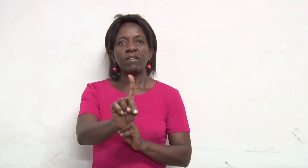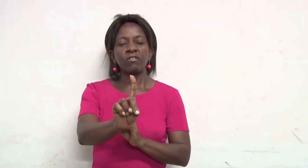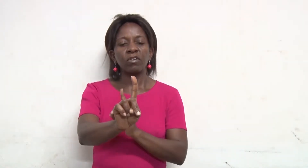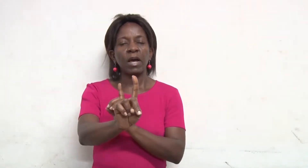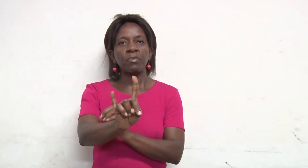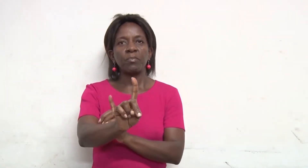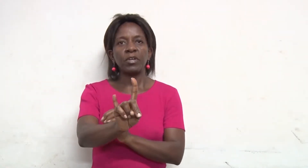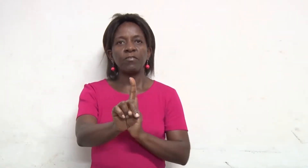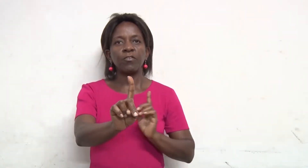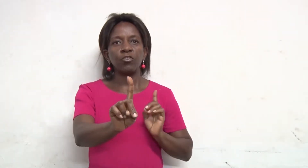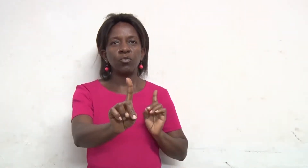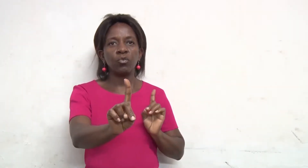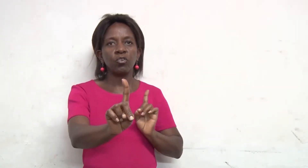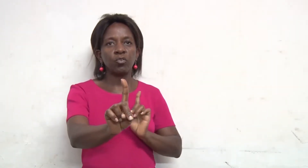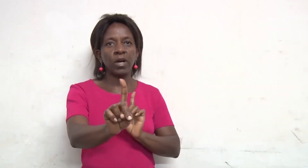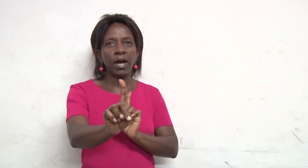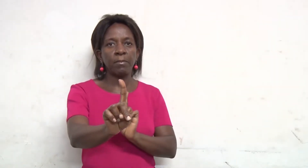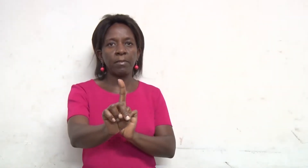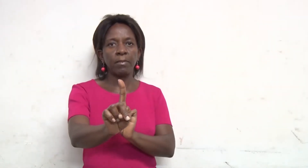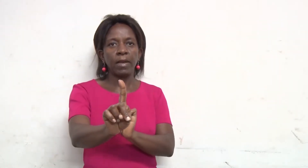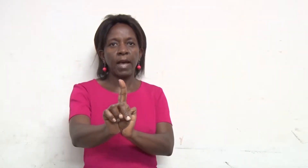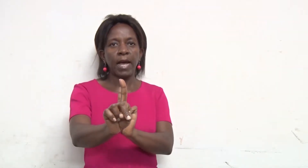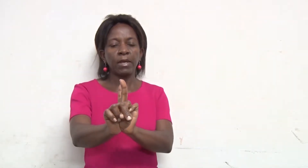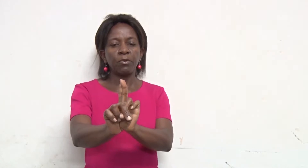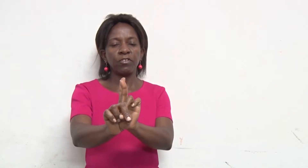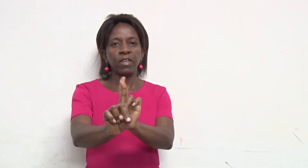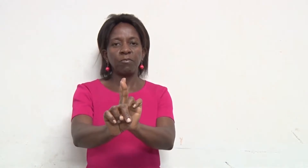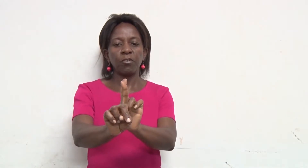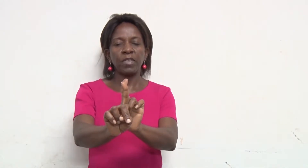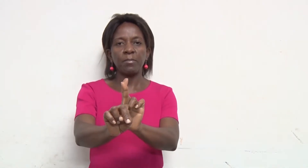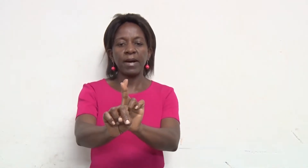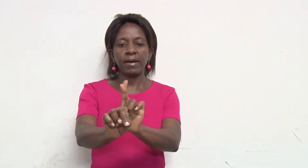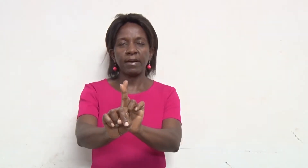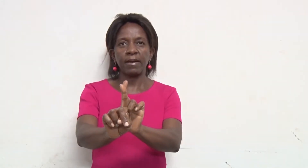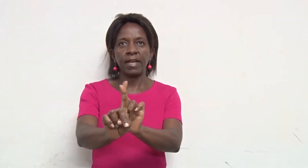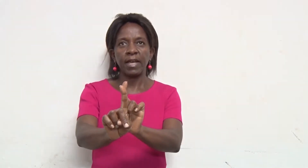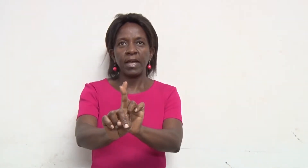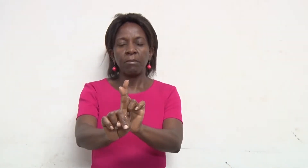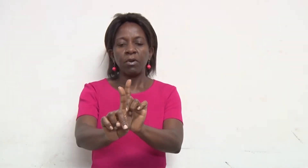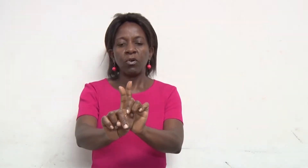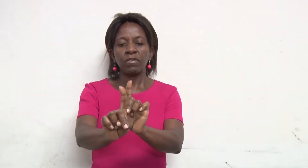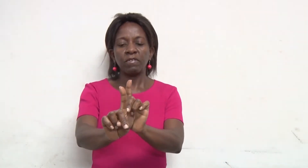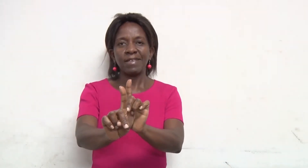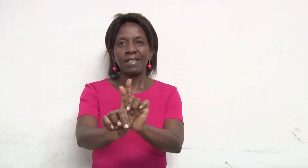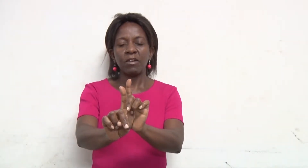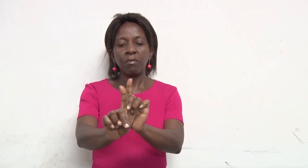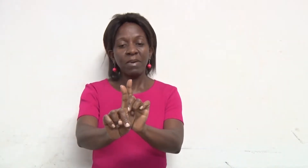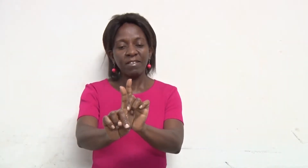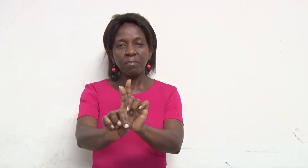is not appropriate for you to come and approach them from their back, because remember, this